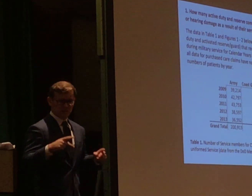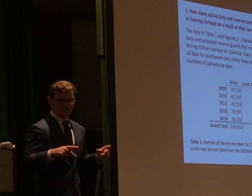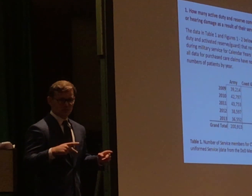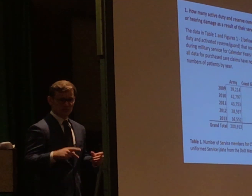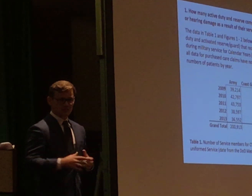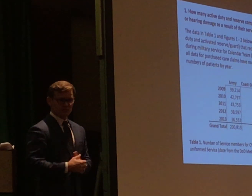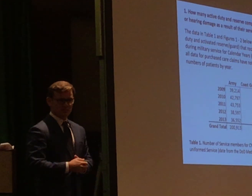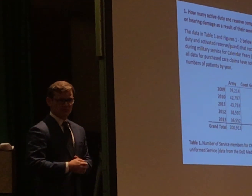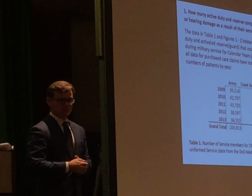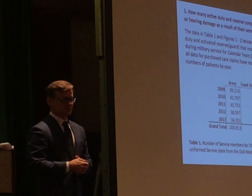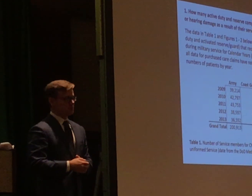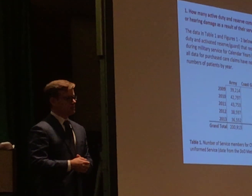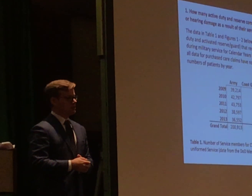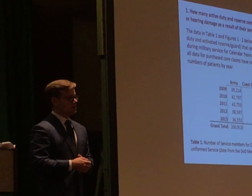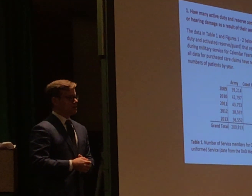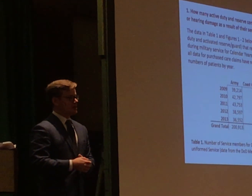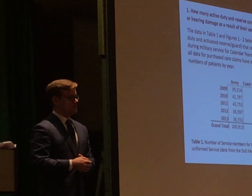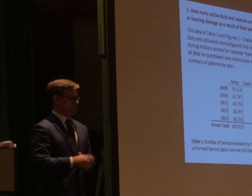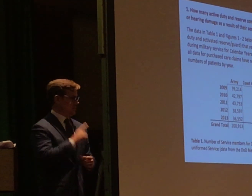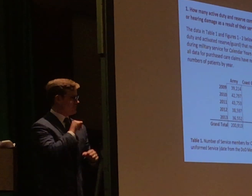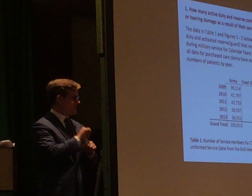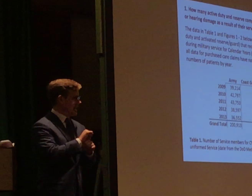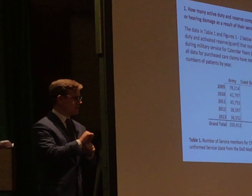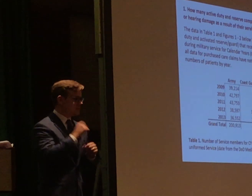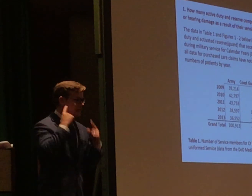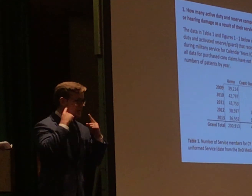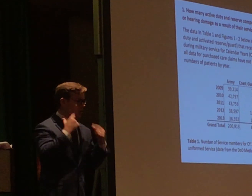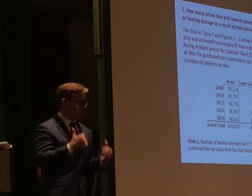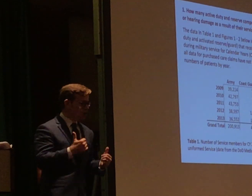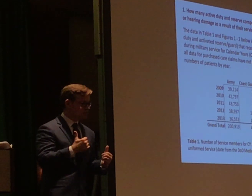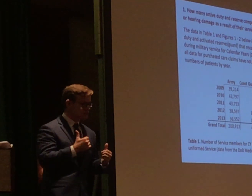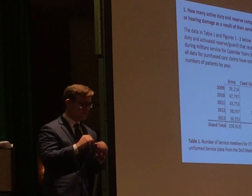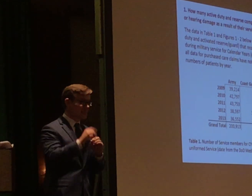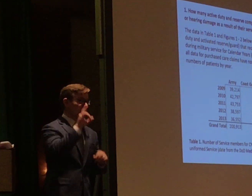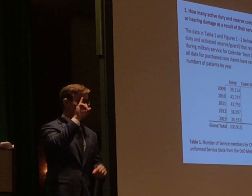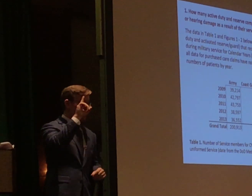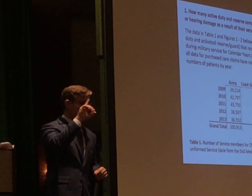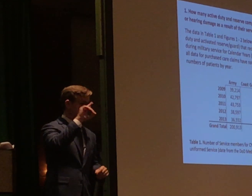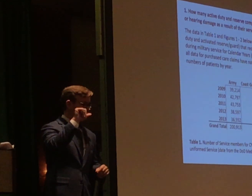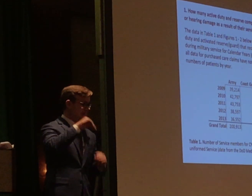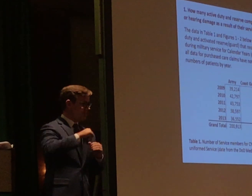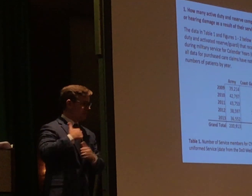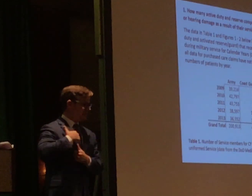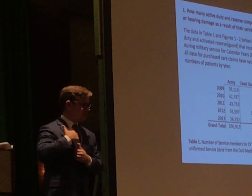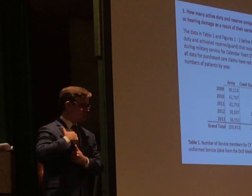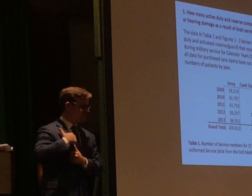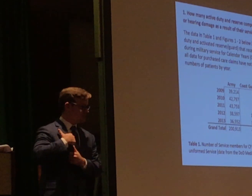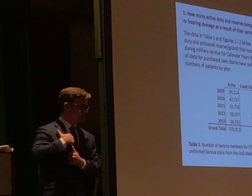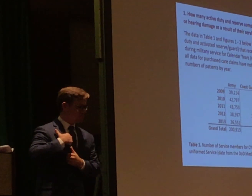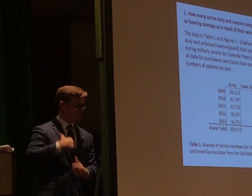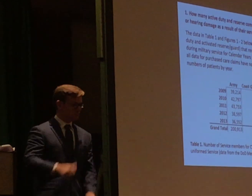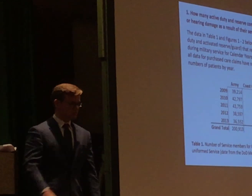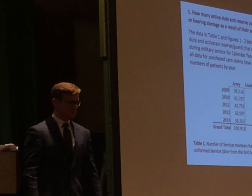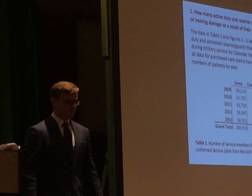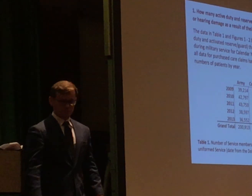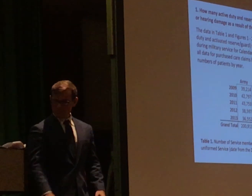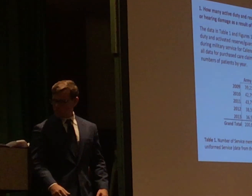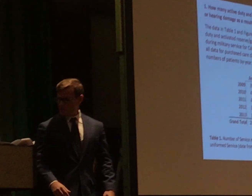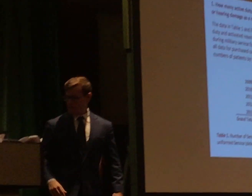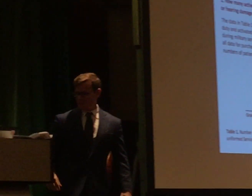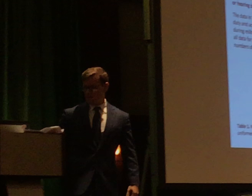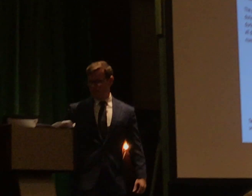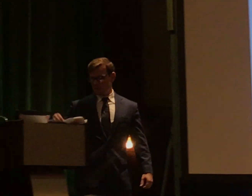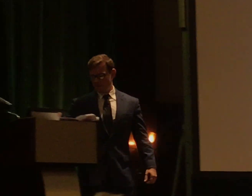loss. That is a lot of people. In fact, hearing loss is the number one